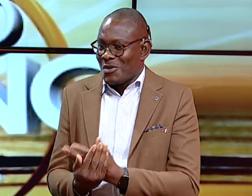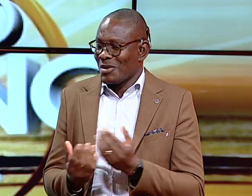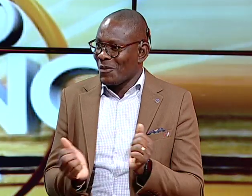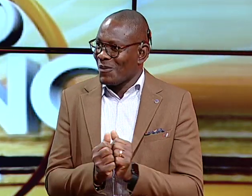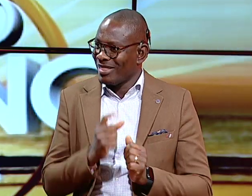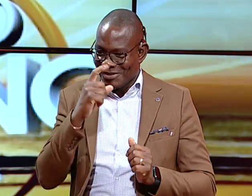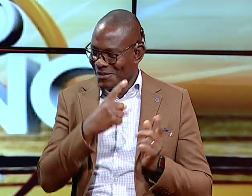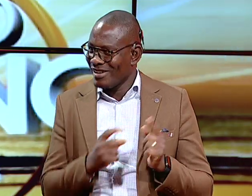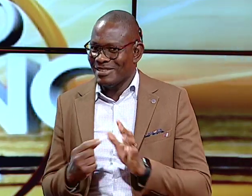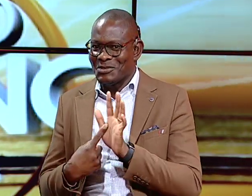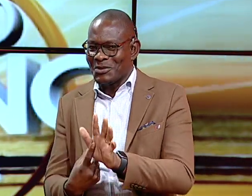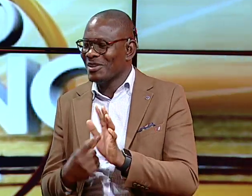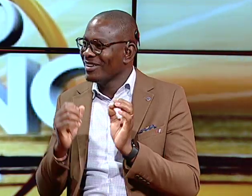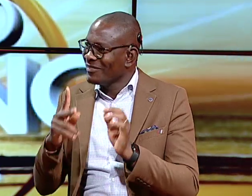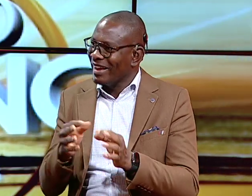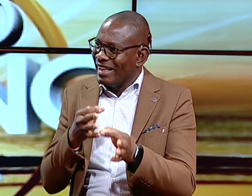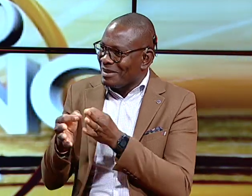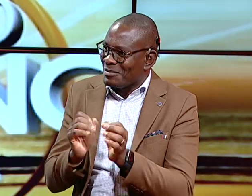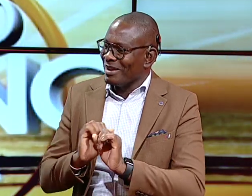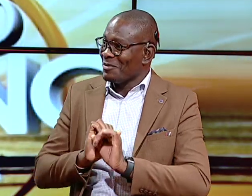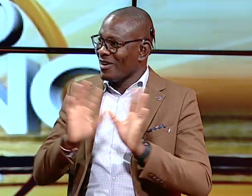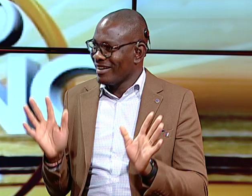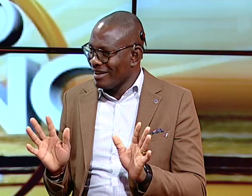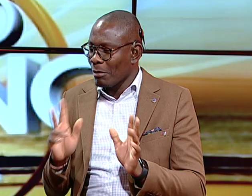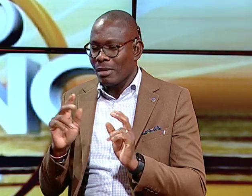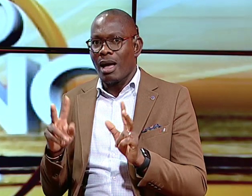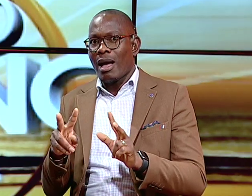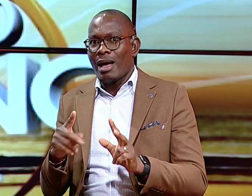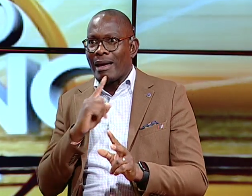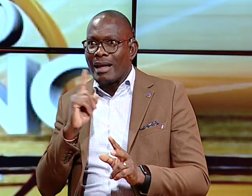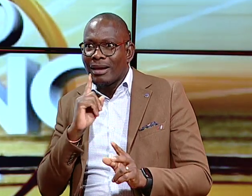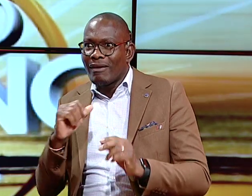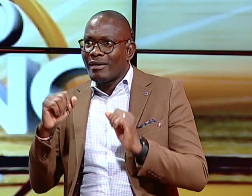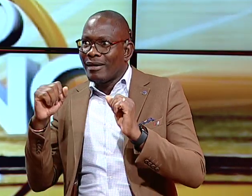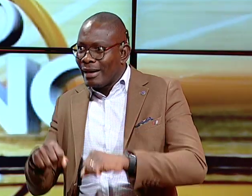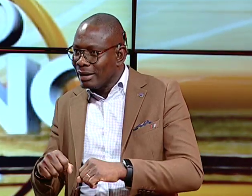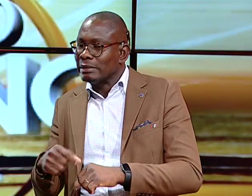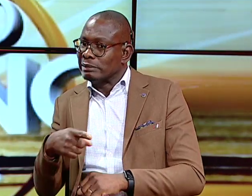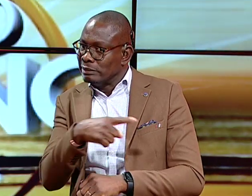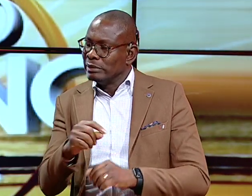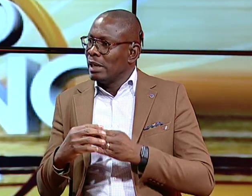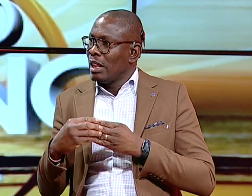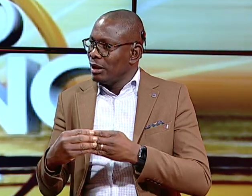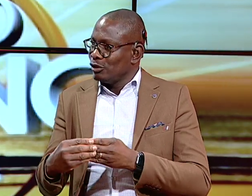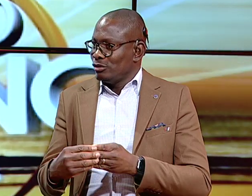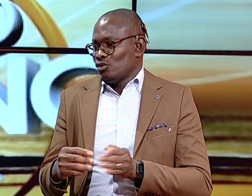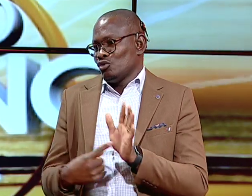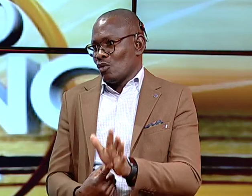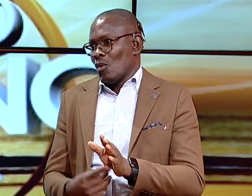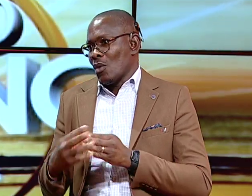meeting here so that I can, and I went with Dr. Joseph Murray to different departments